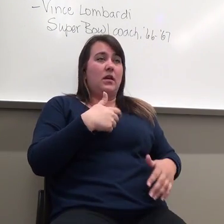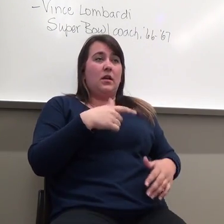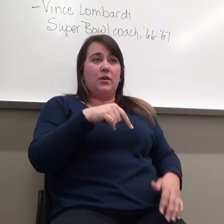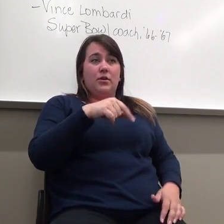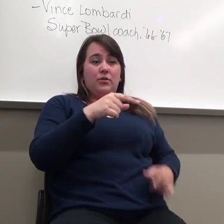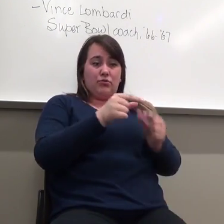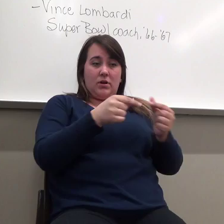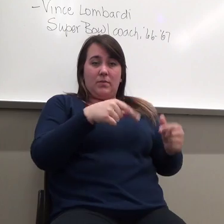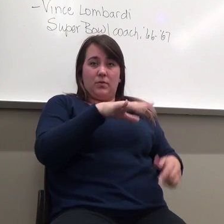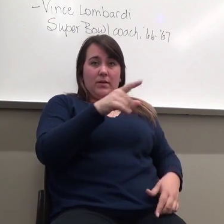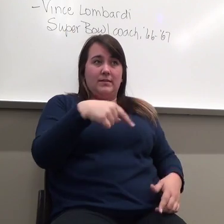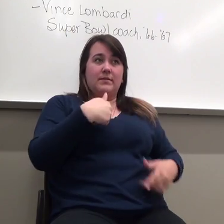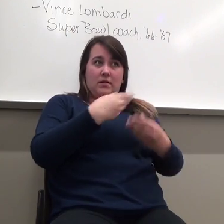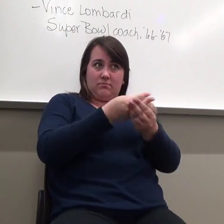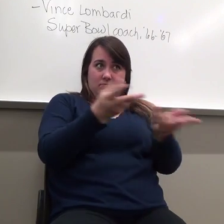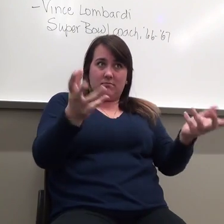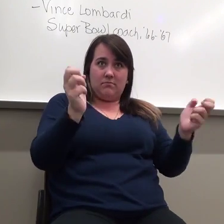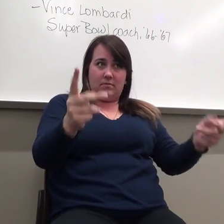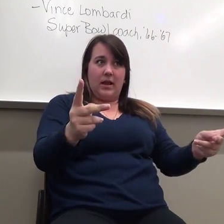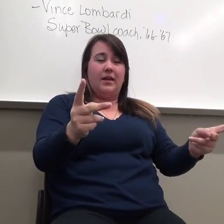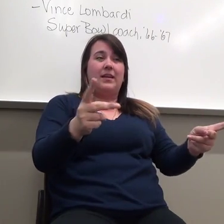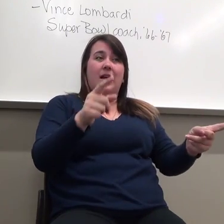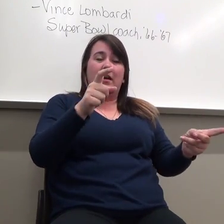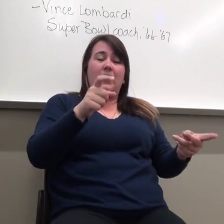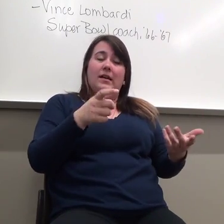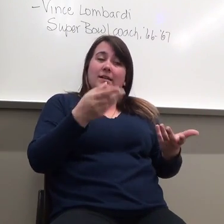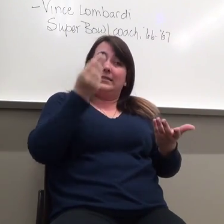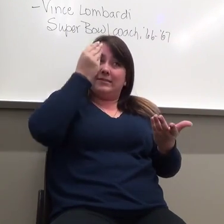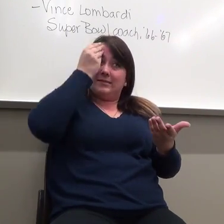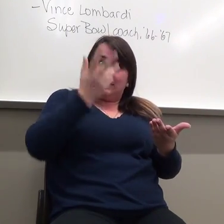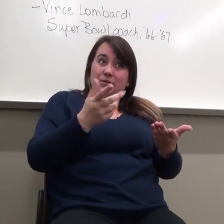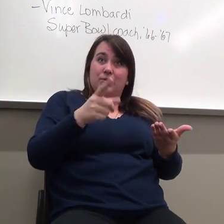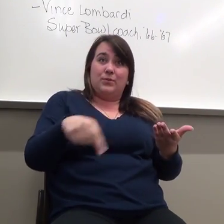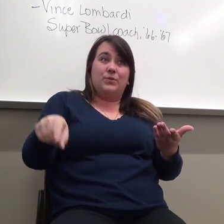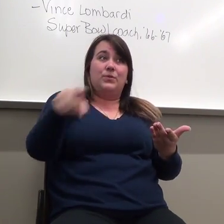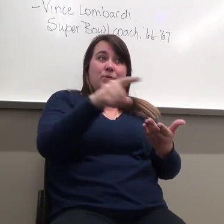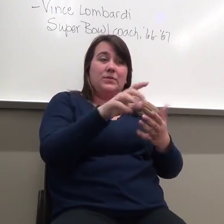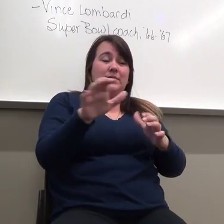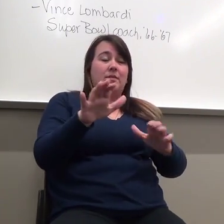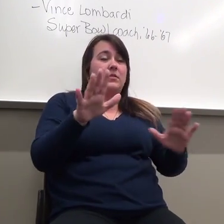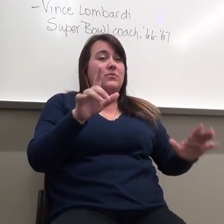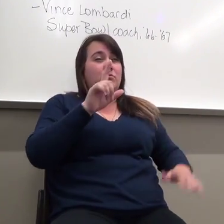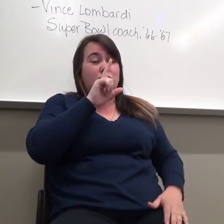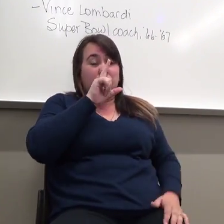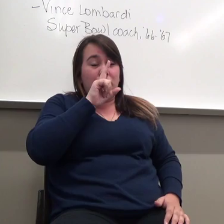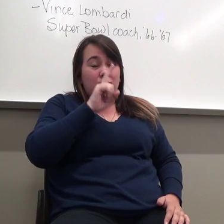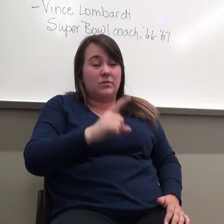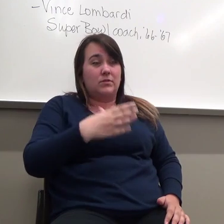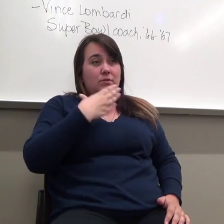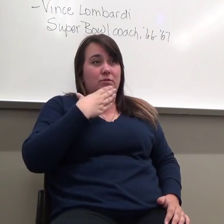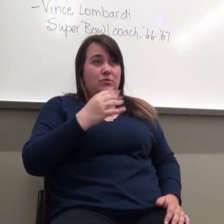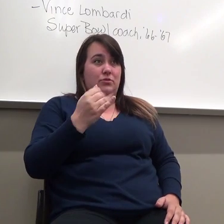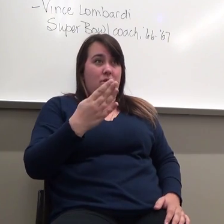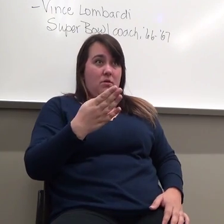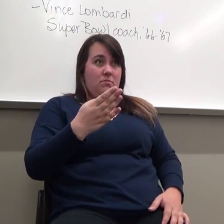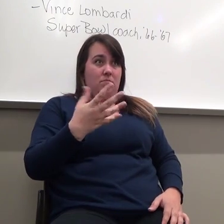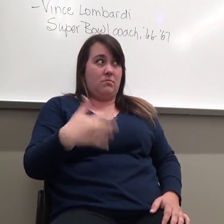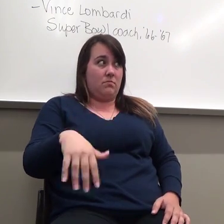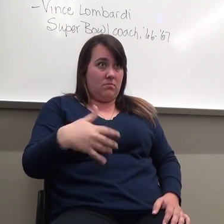back, and I have to say, you guys did a really good job on it.